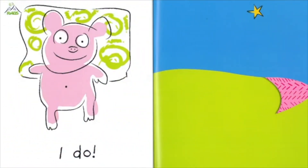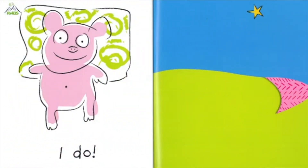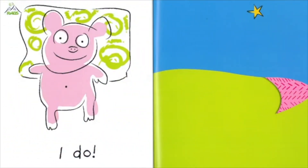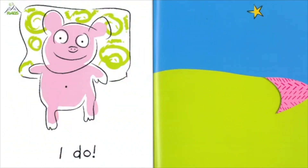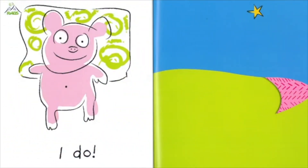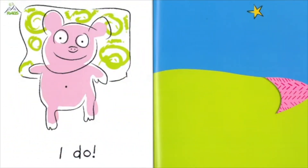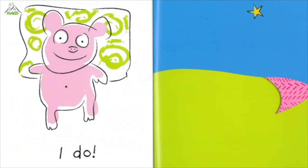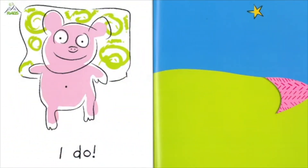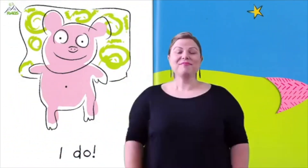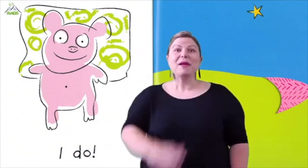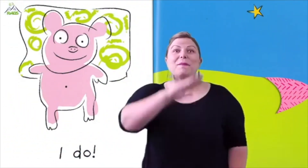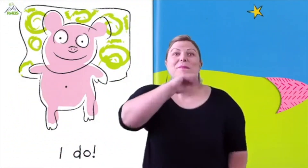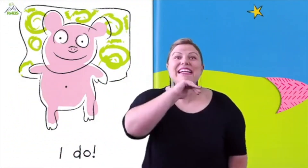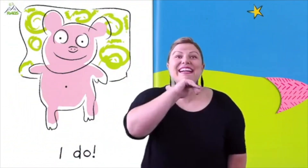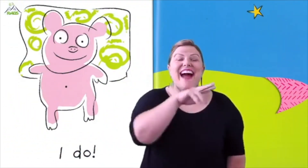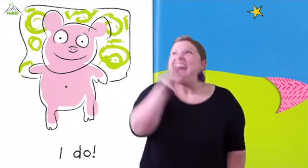I do.